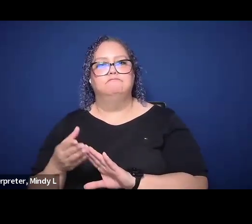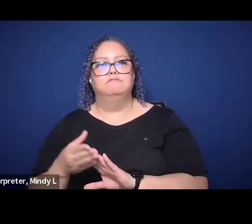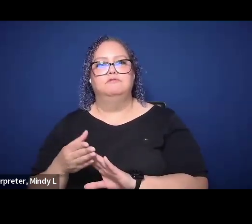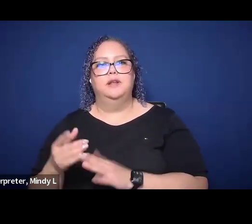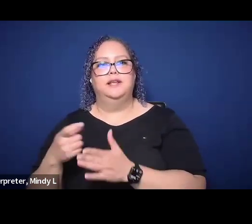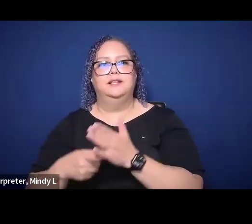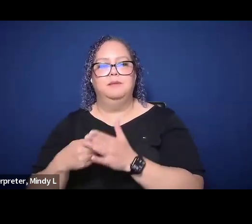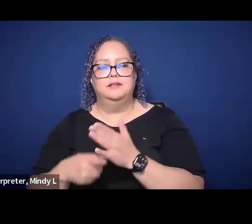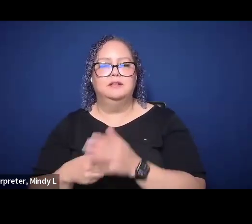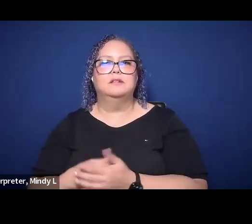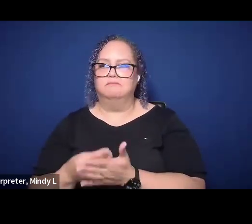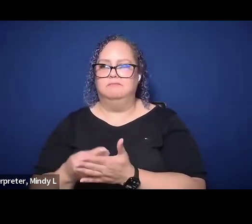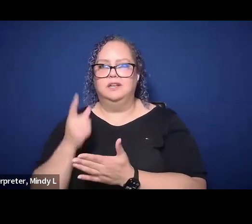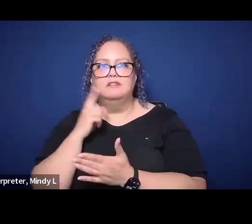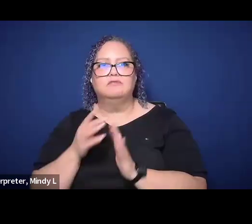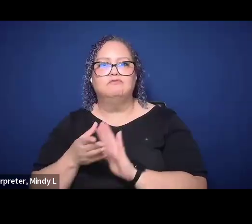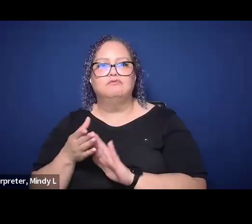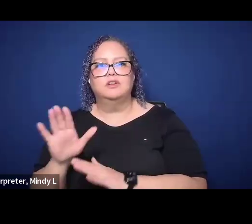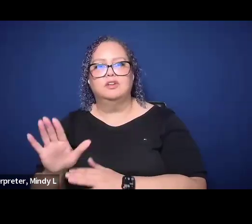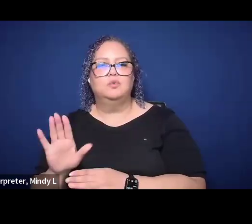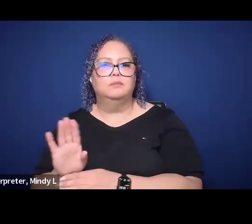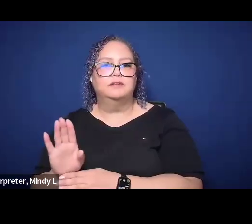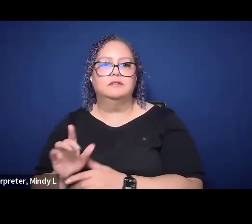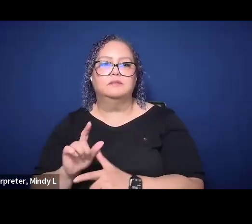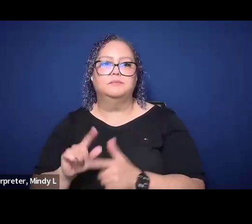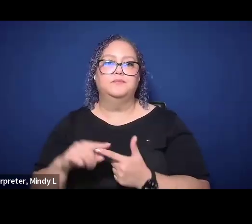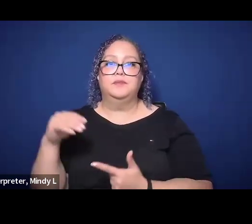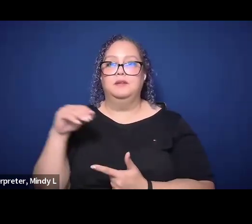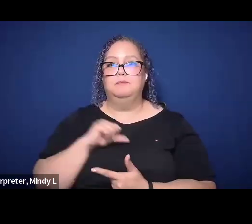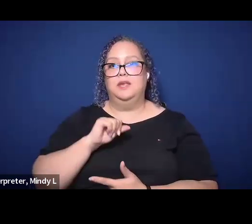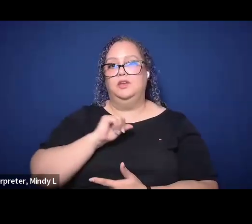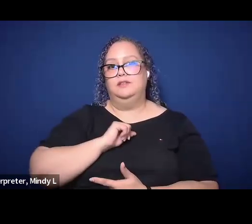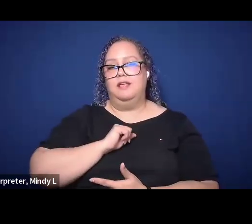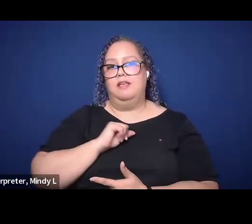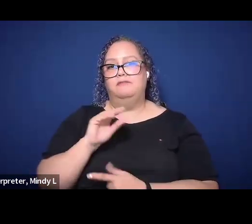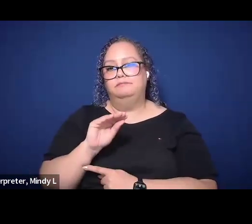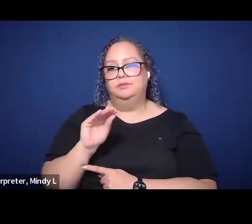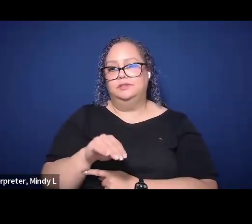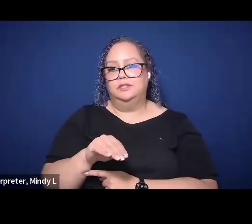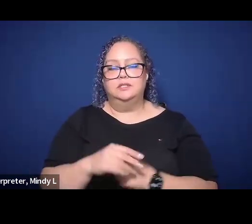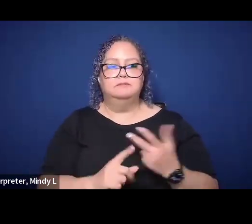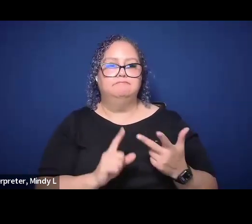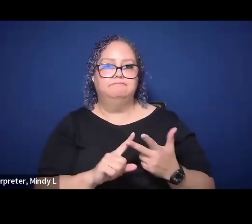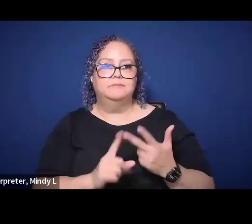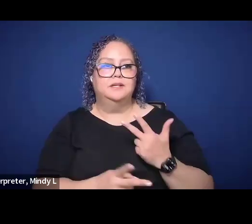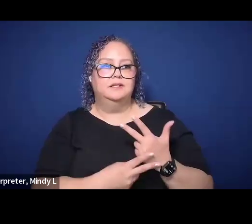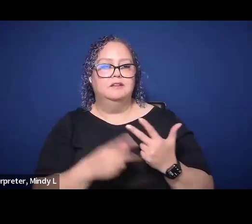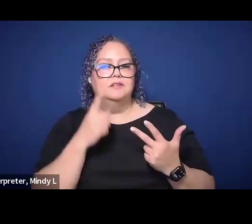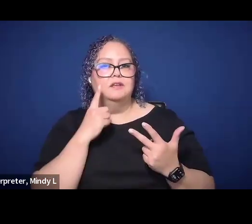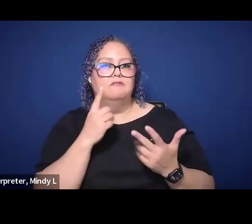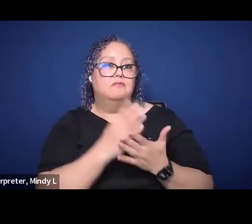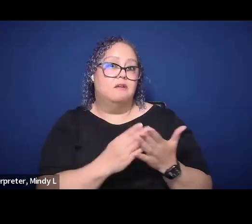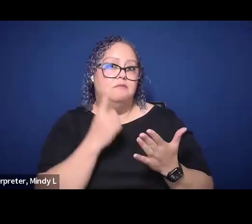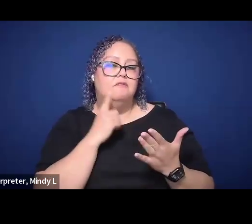business. You are going to pay yourself a certain percentage. You're going to save some for taxes, and then you're going to save some